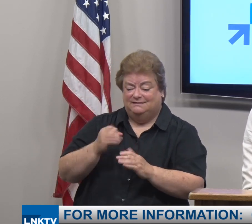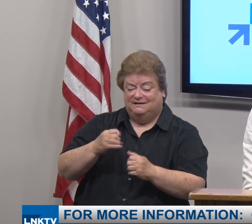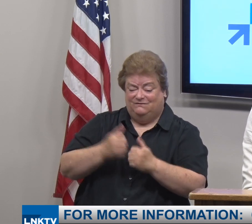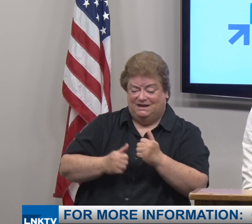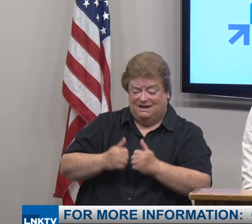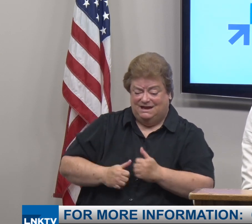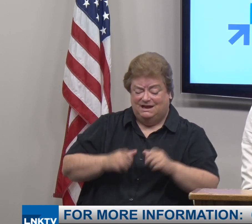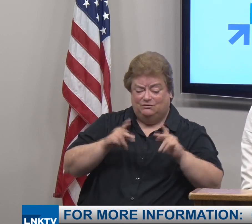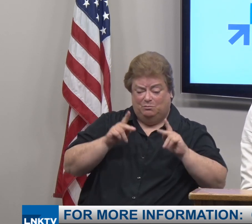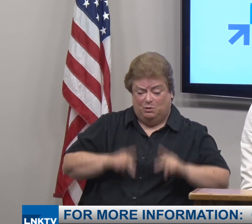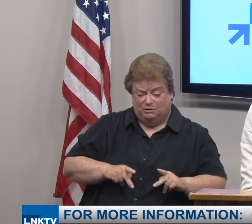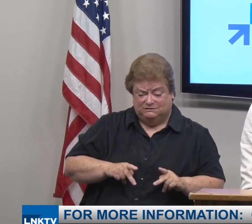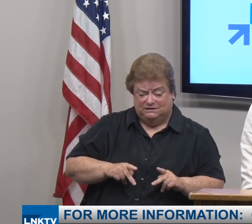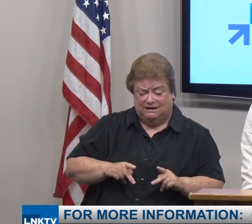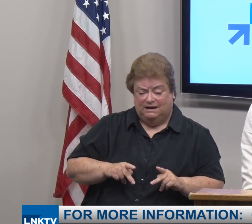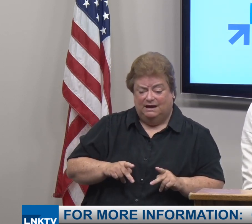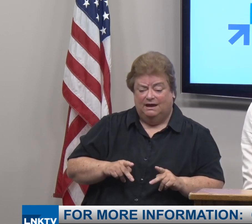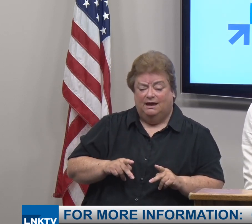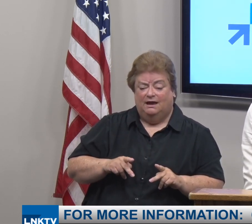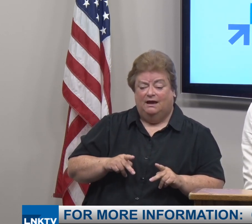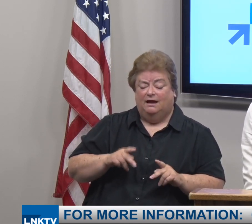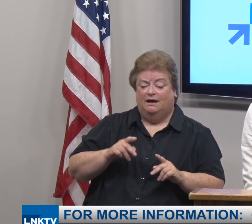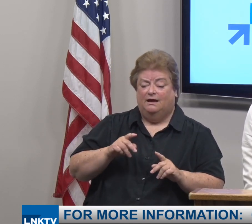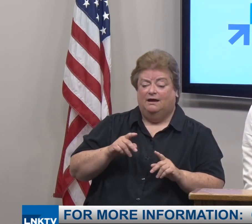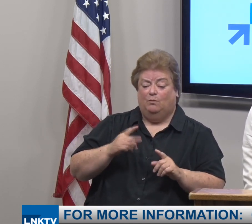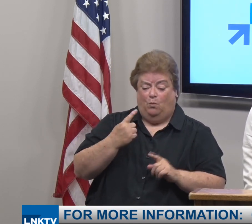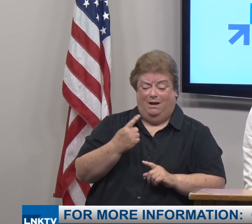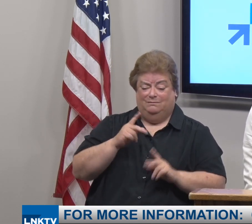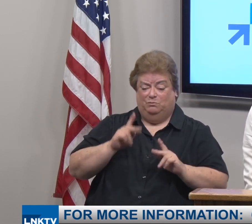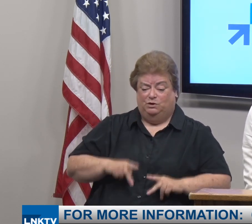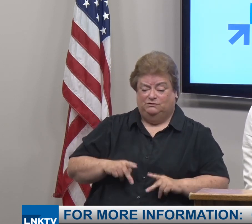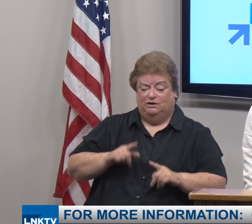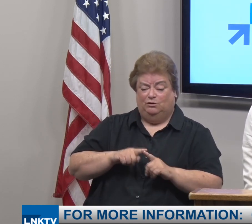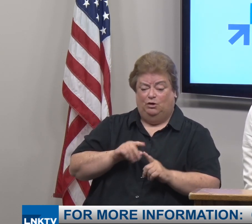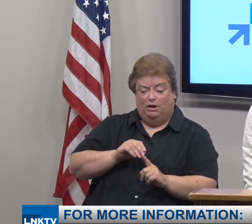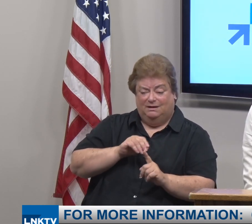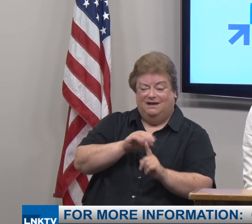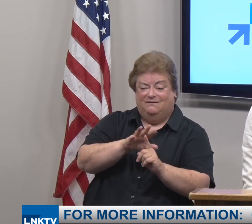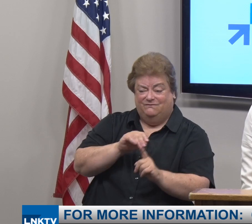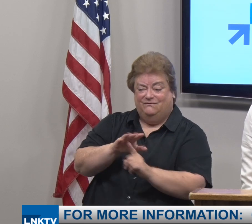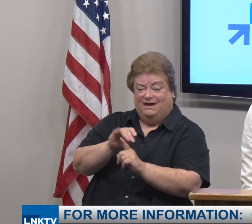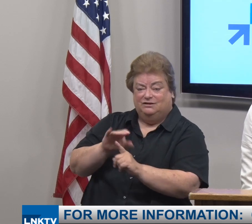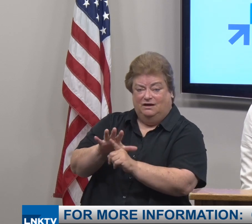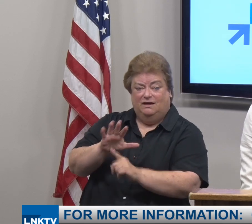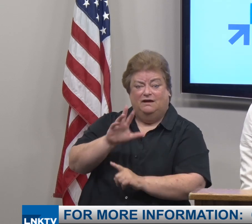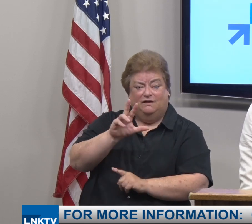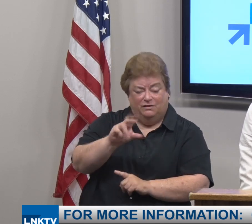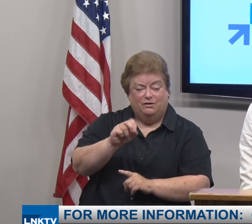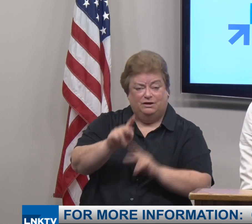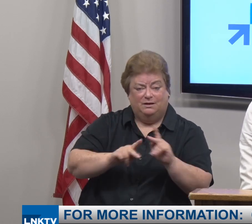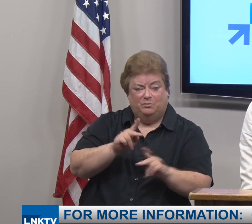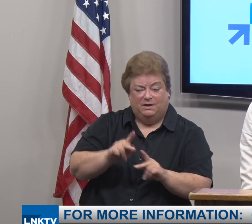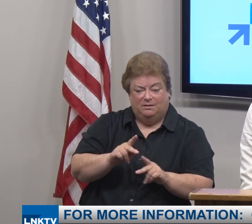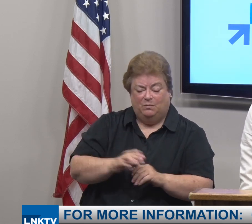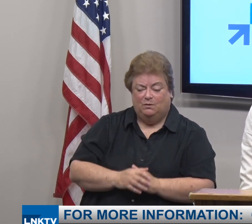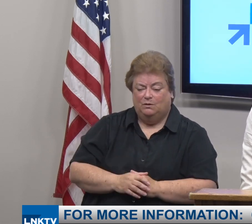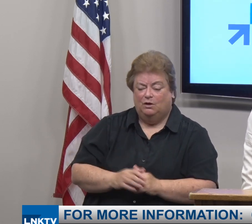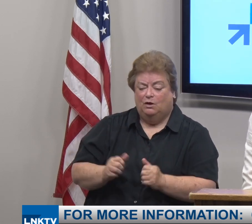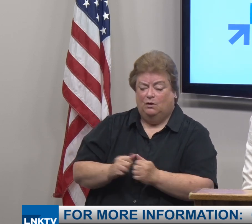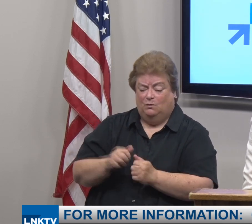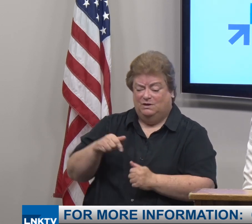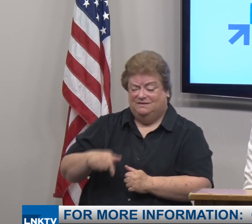person will go on to infect 30% fewer people. And with a virus that spreads exponentially,